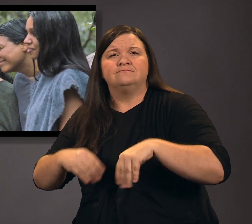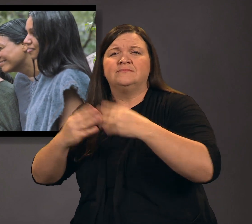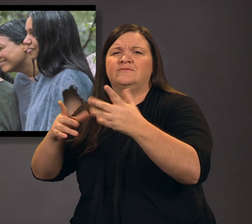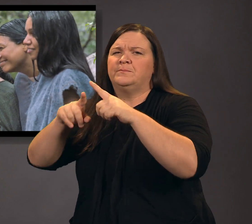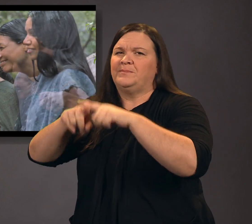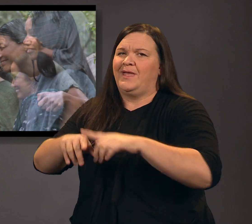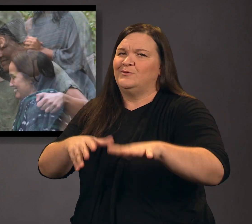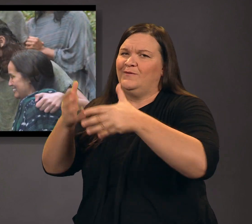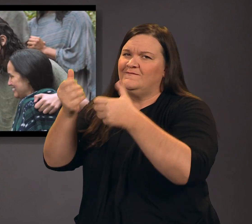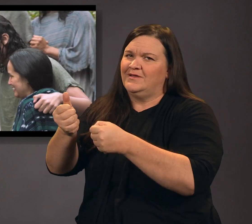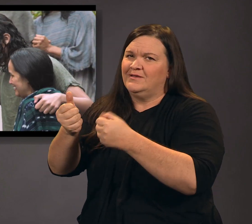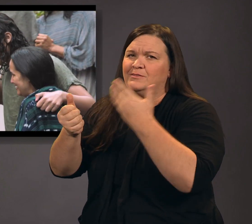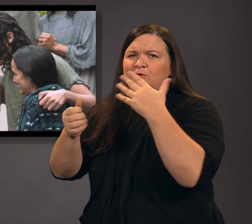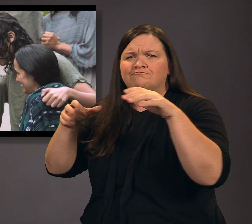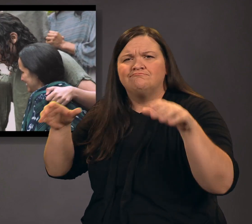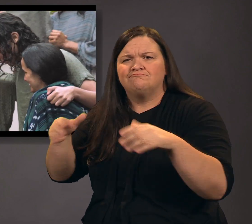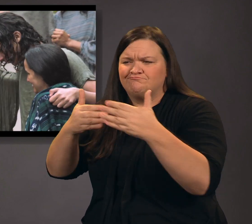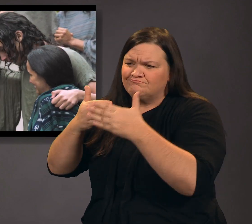Amen.